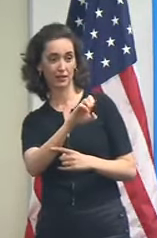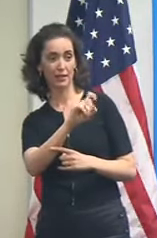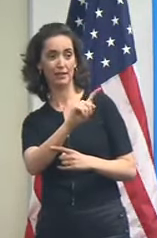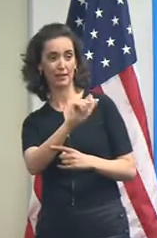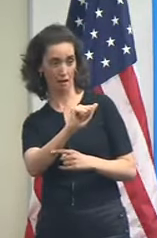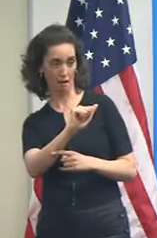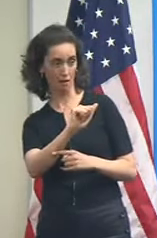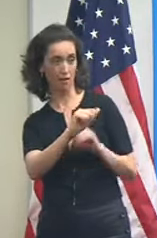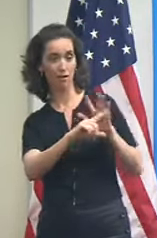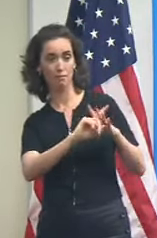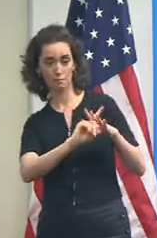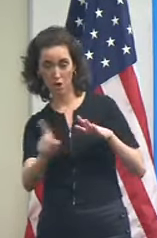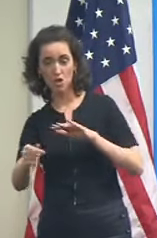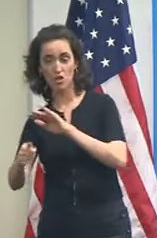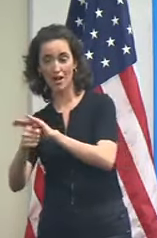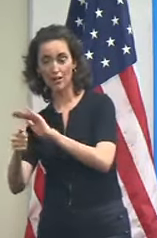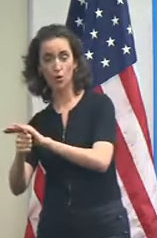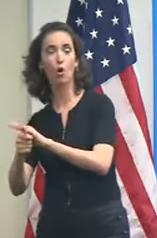no